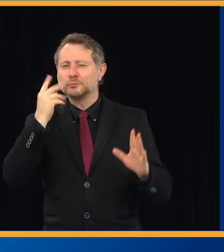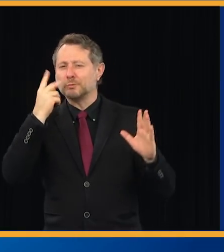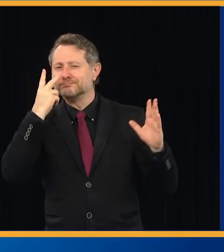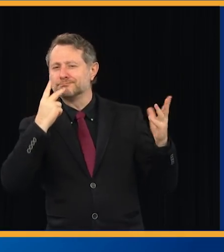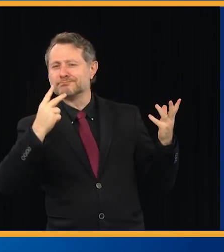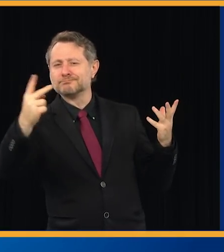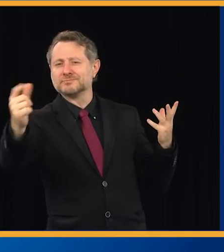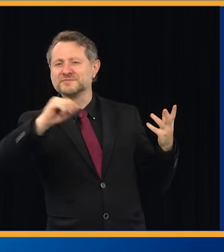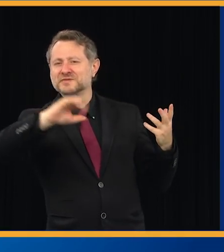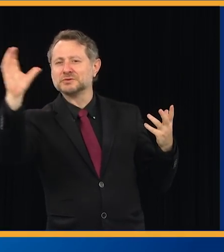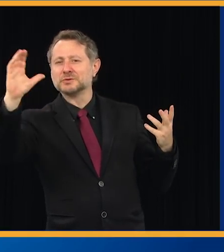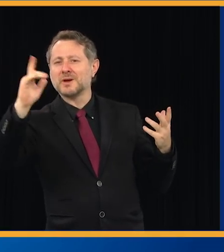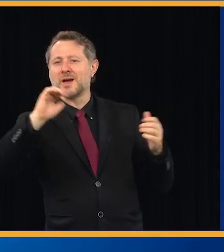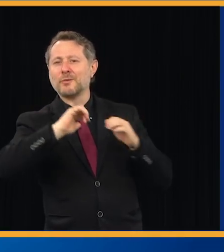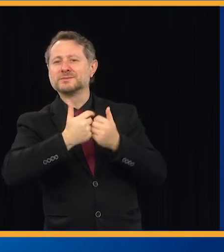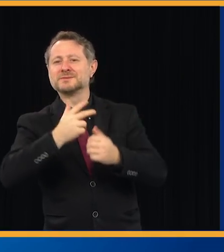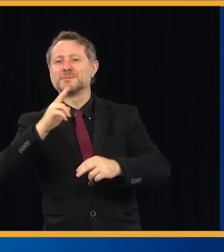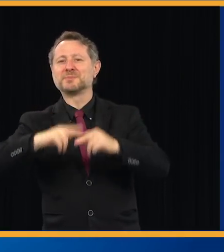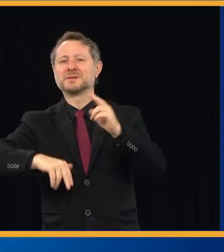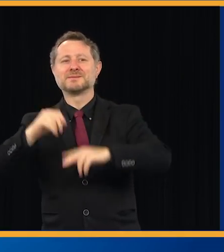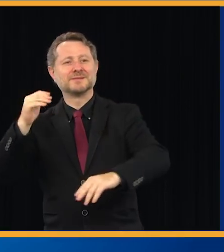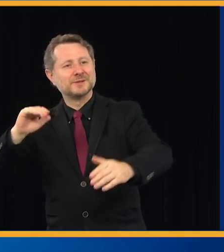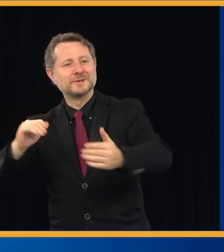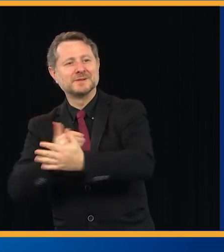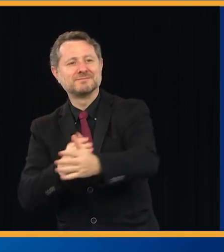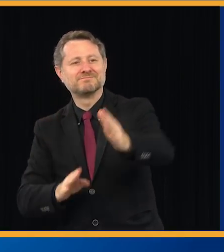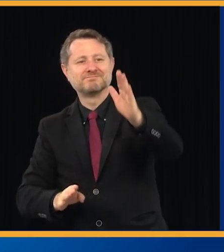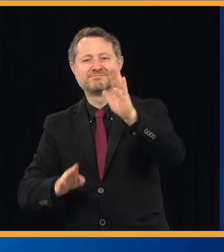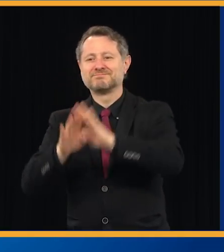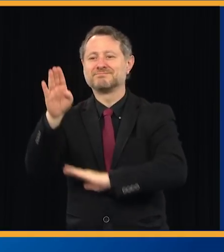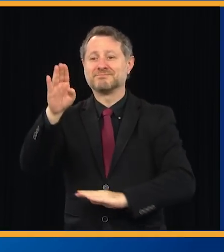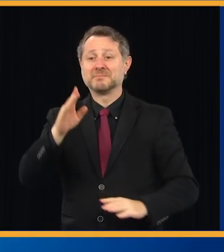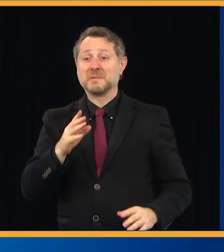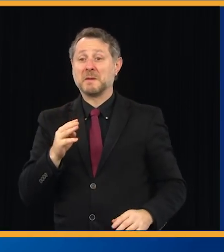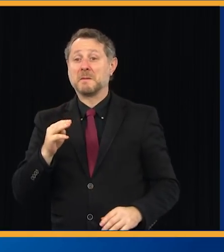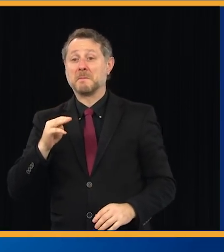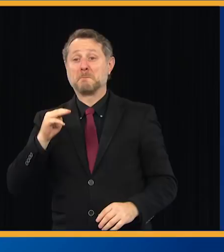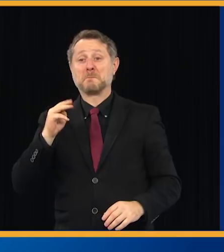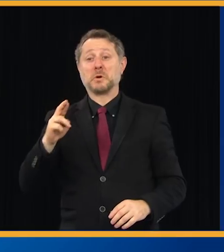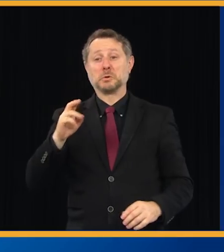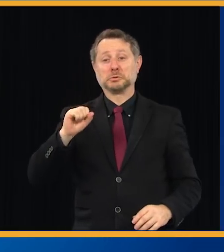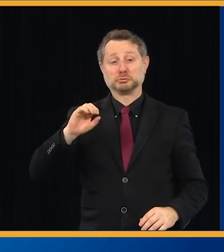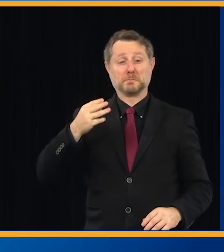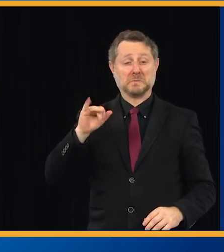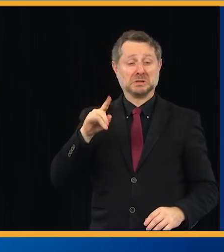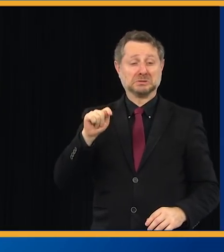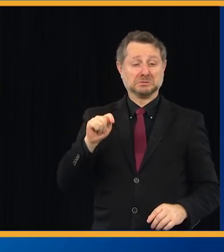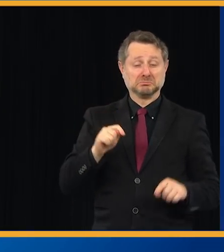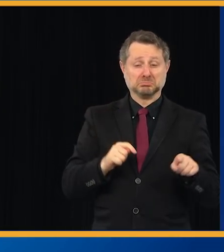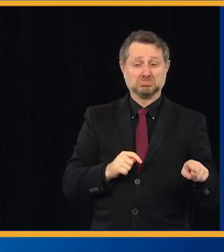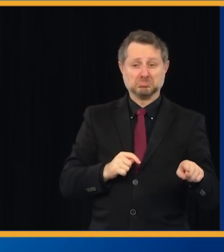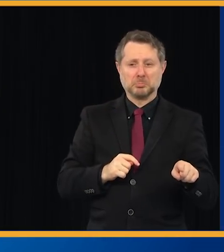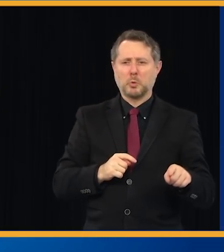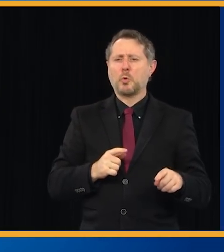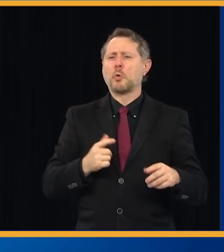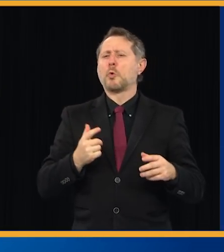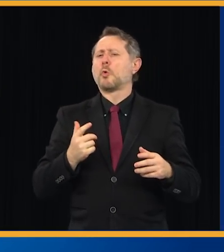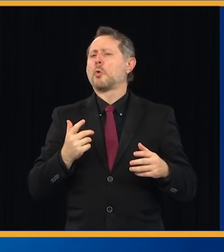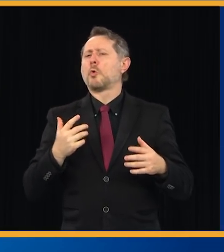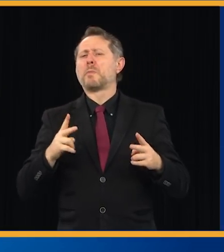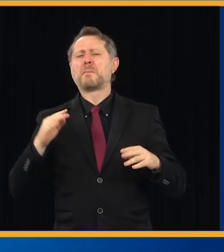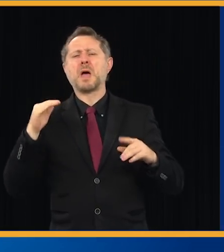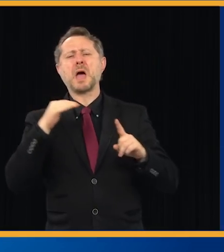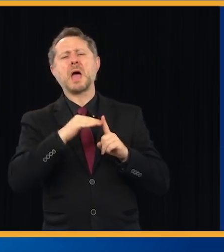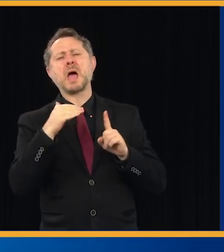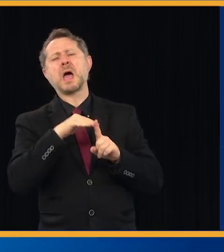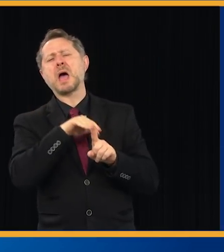and tell us how we can incorporate these lessons. And Mr. Schmidt, who has tremendous demands on his talent and his time, has